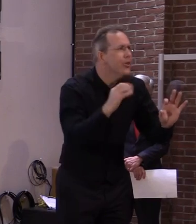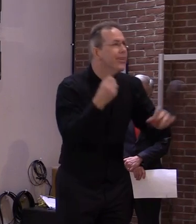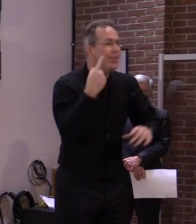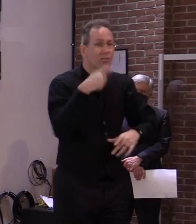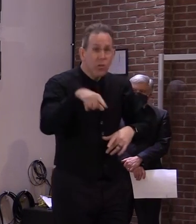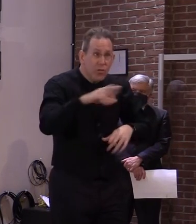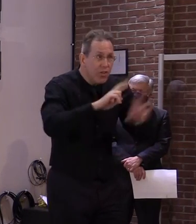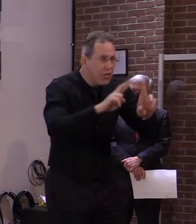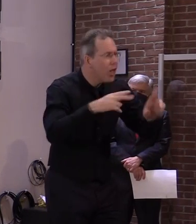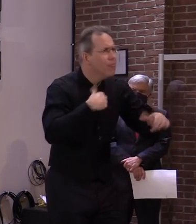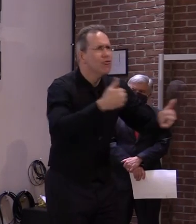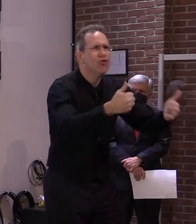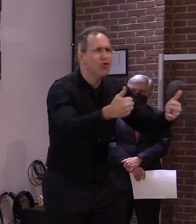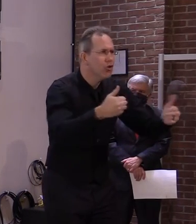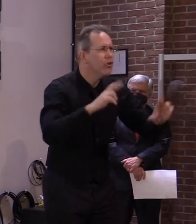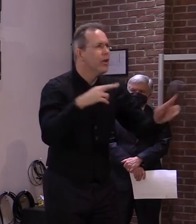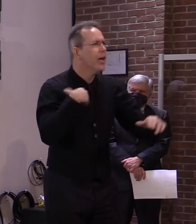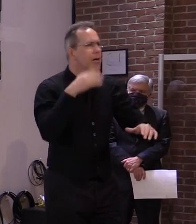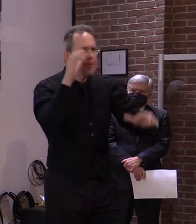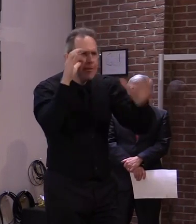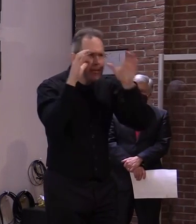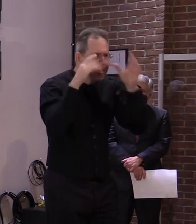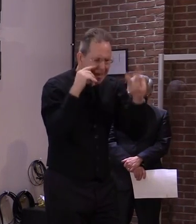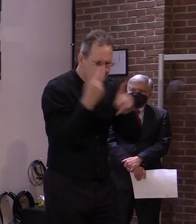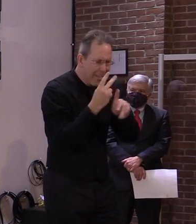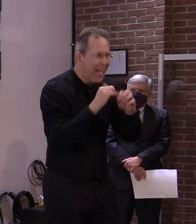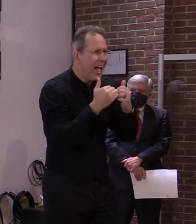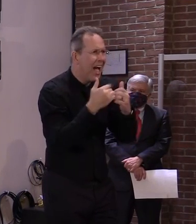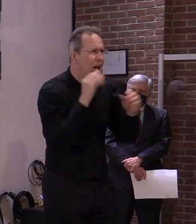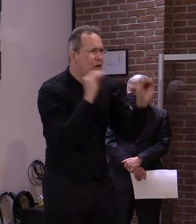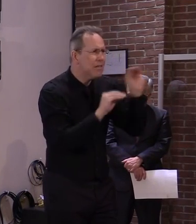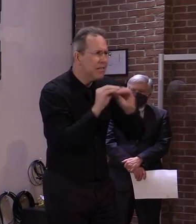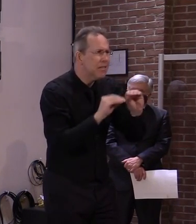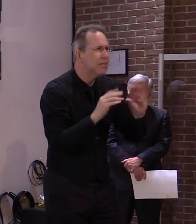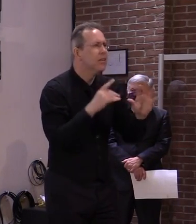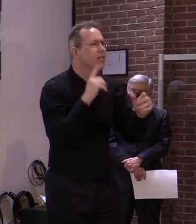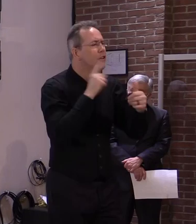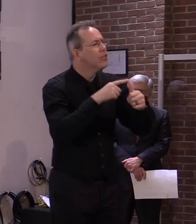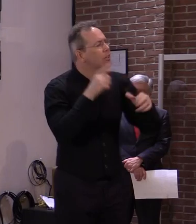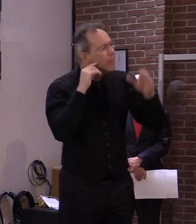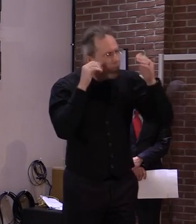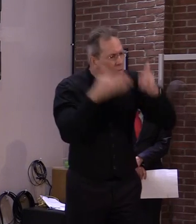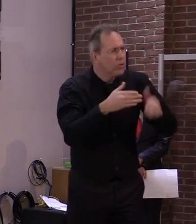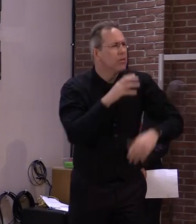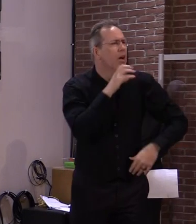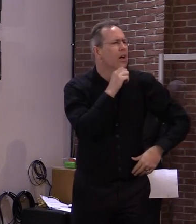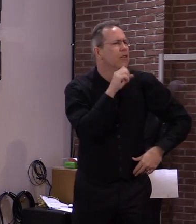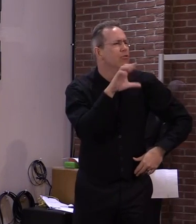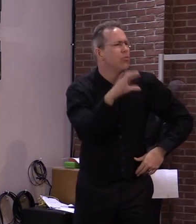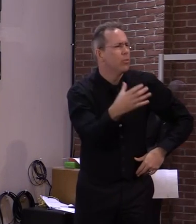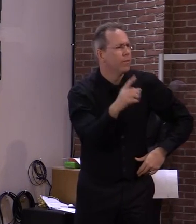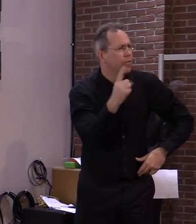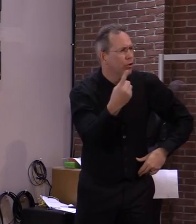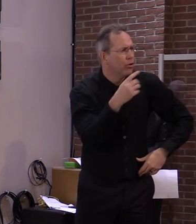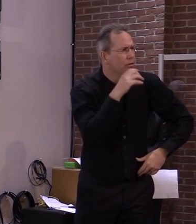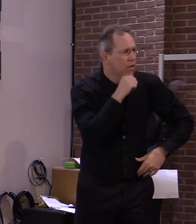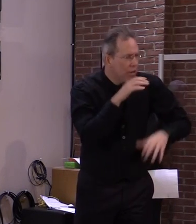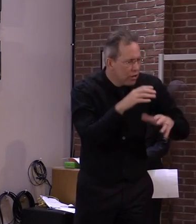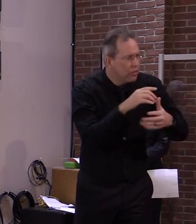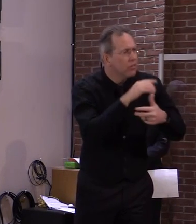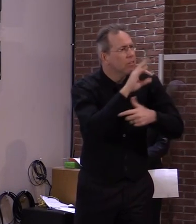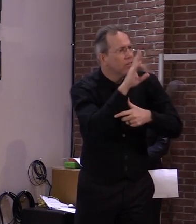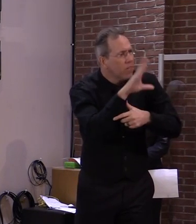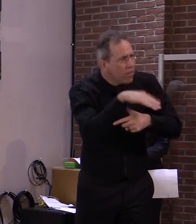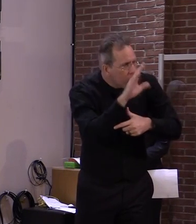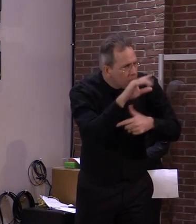our age-banding approach, get to at least the 65 and over, and those with chronic health conditions in